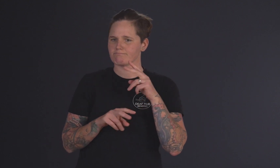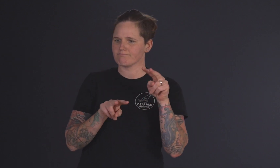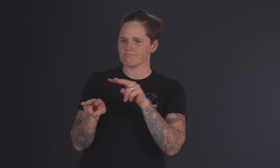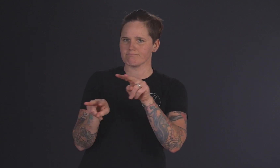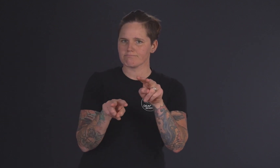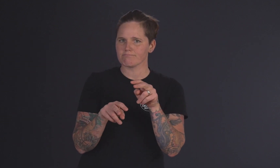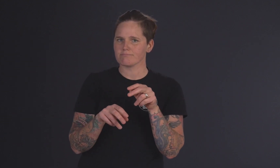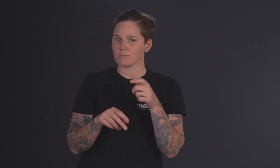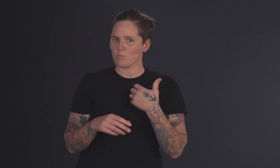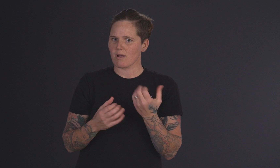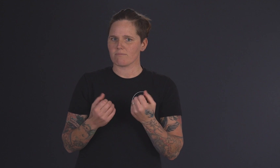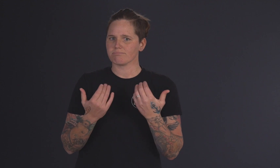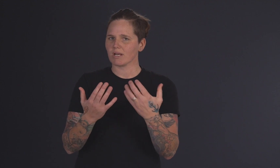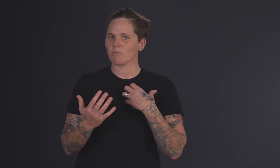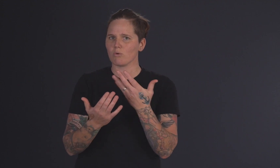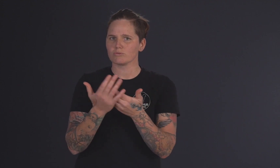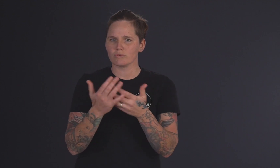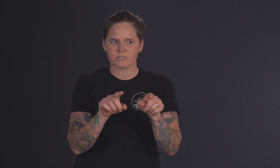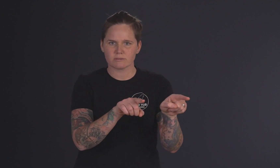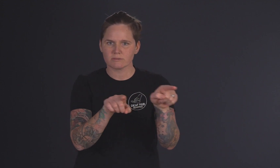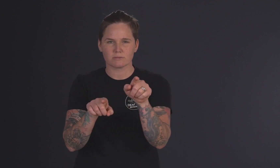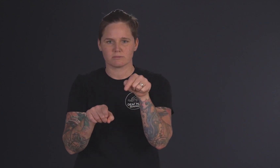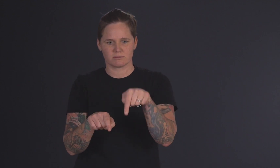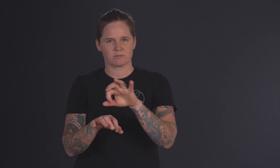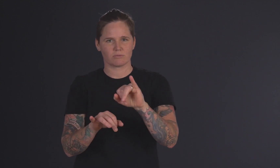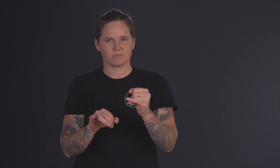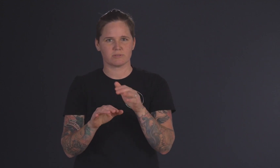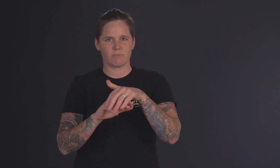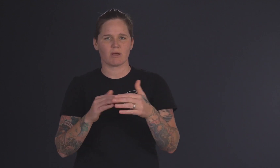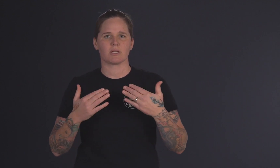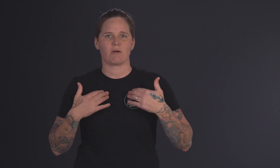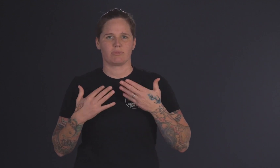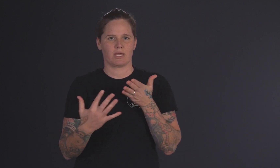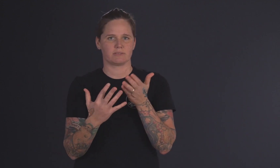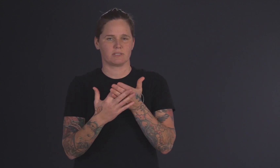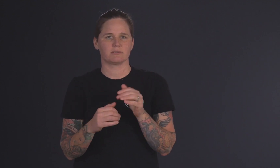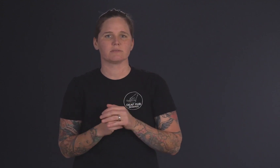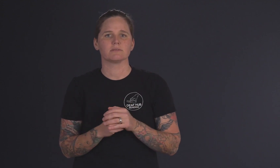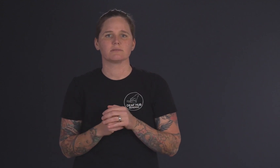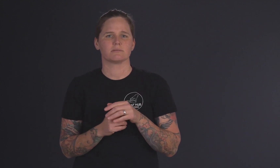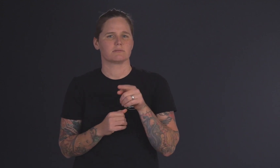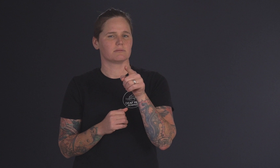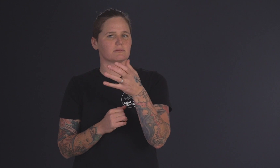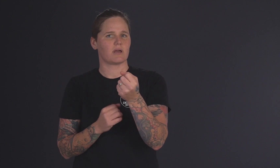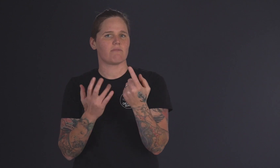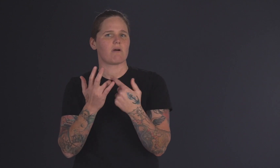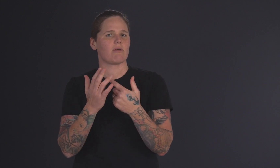We have uncovered many similar stories, and what we've found is that these experiences aren't limited to just healthcare